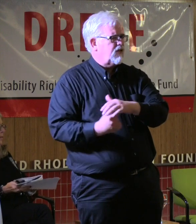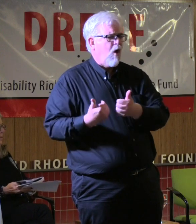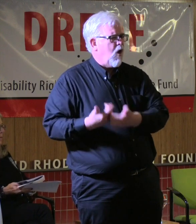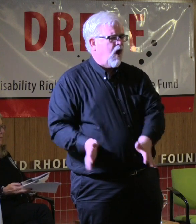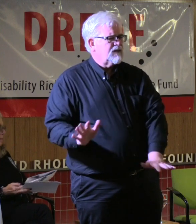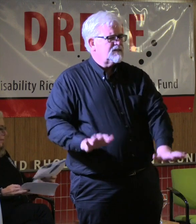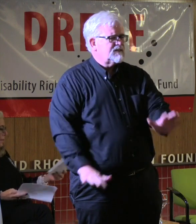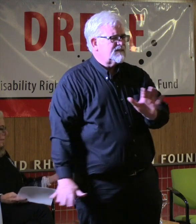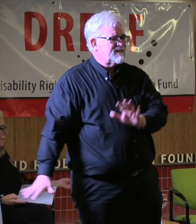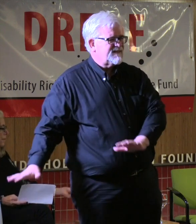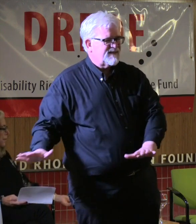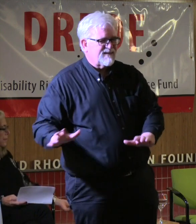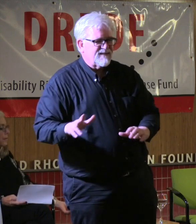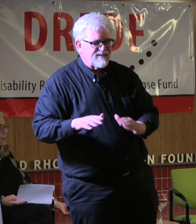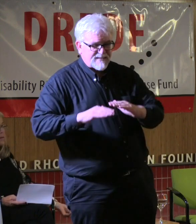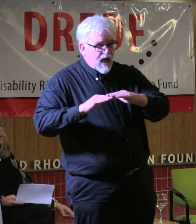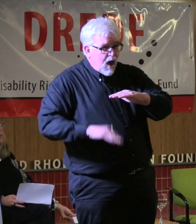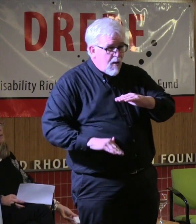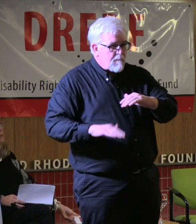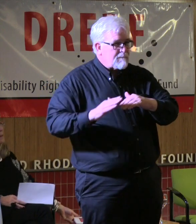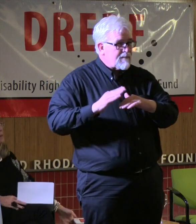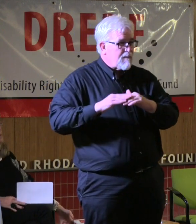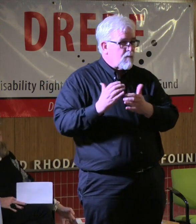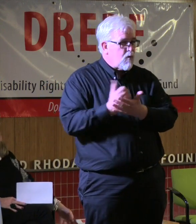in a sub-minimum wage job.